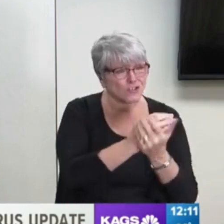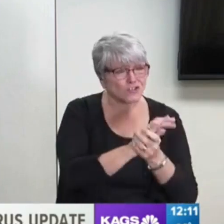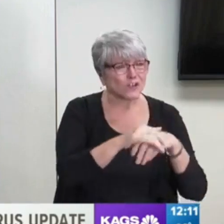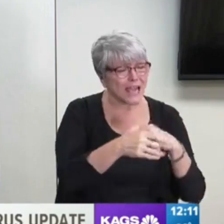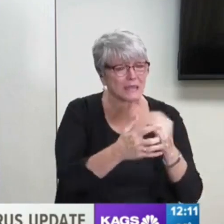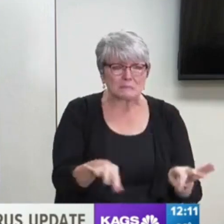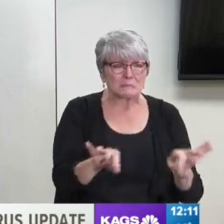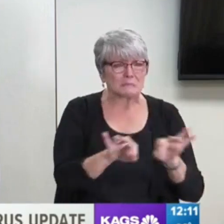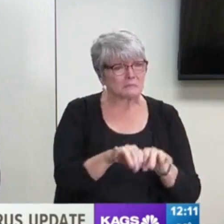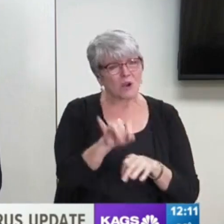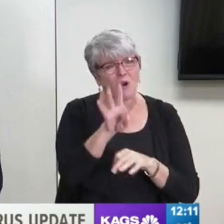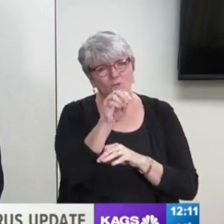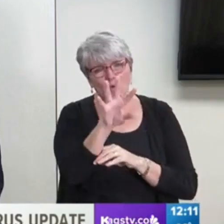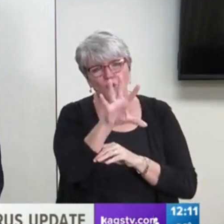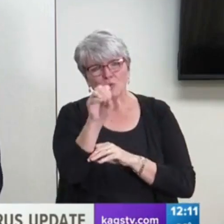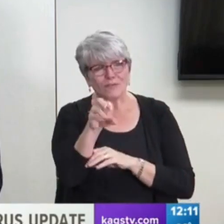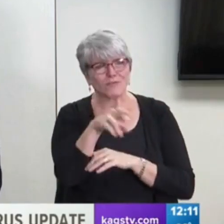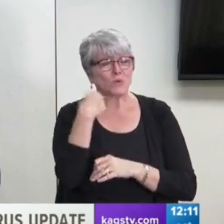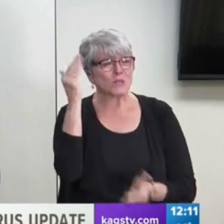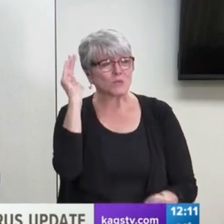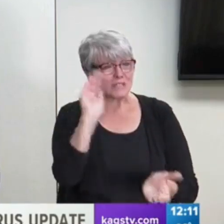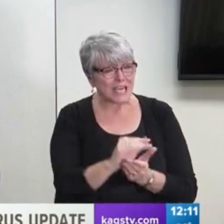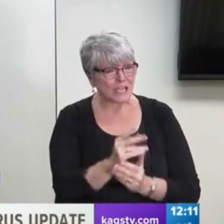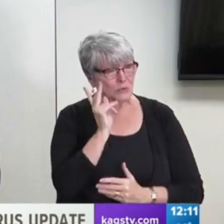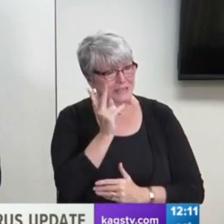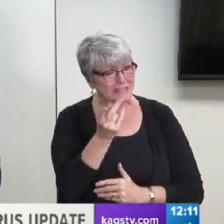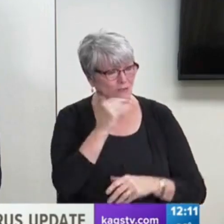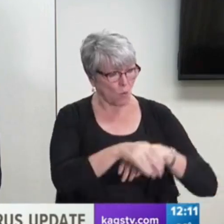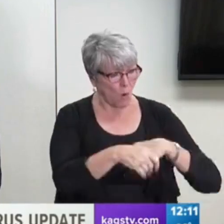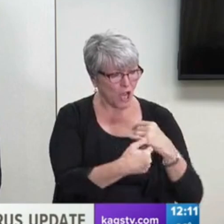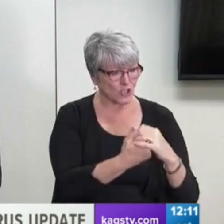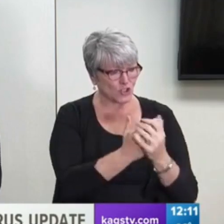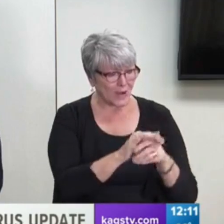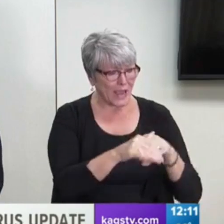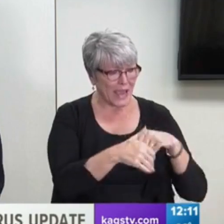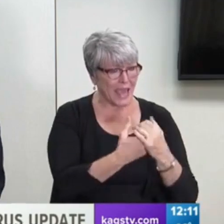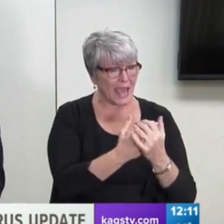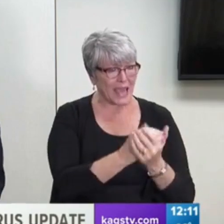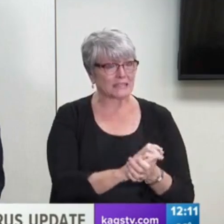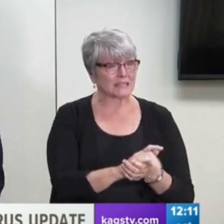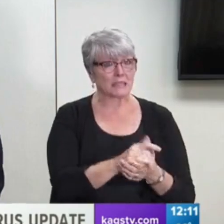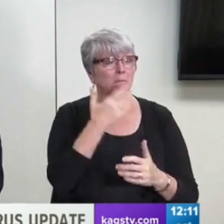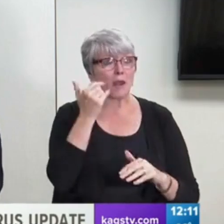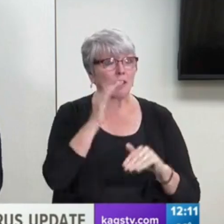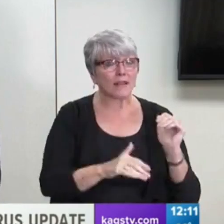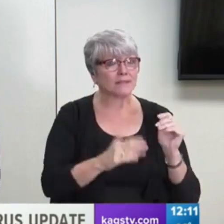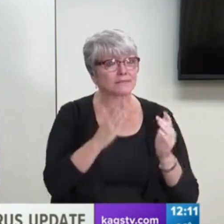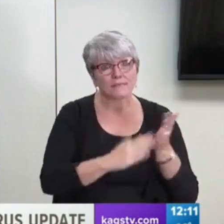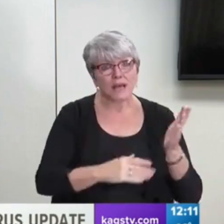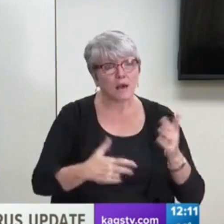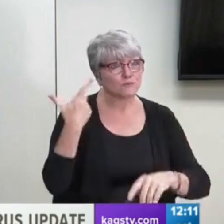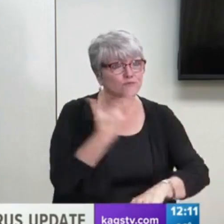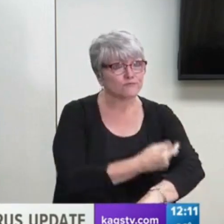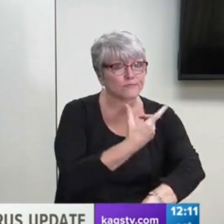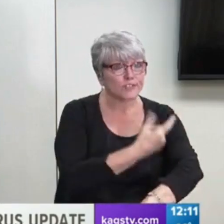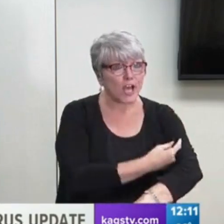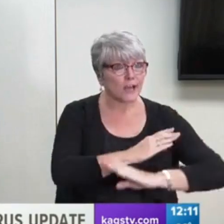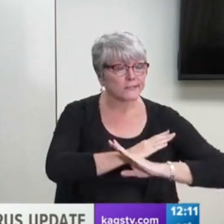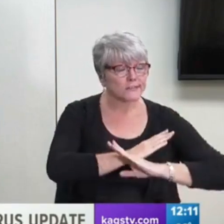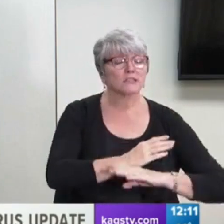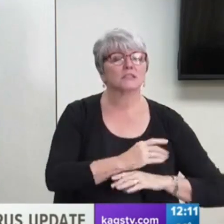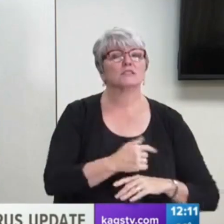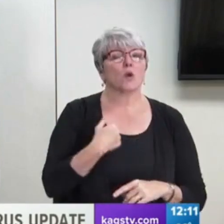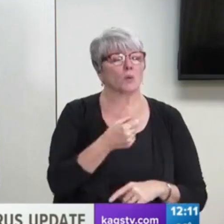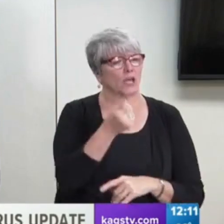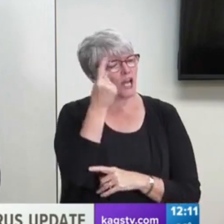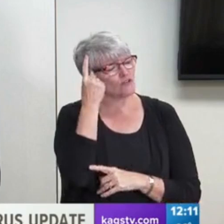about the 40 to 50% risk reduction that we see. It's as good as the, you know, as several vaccines. And so we understand all of